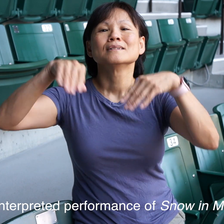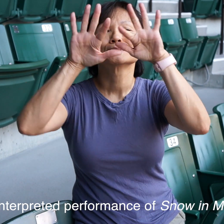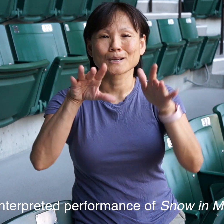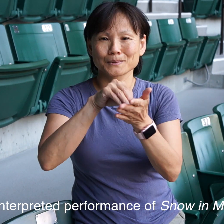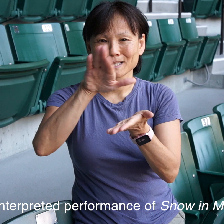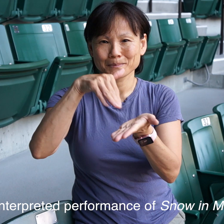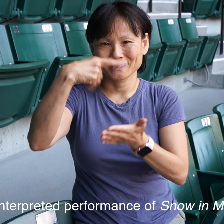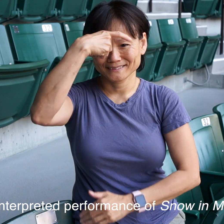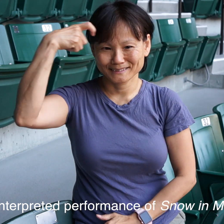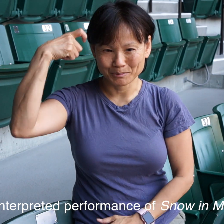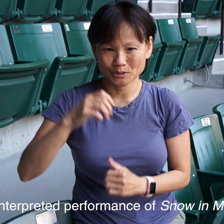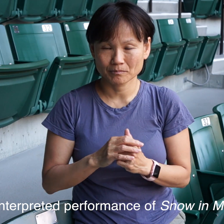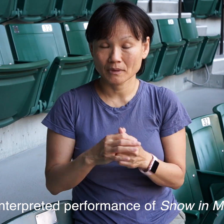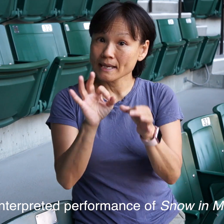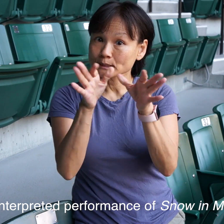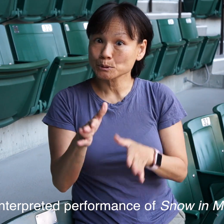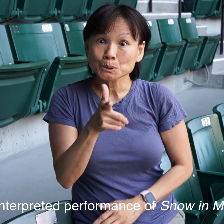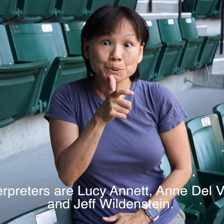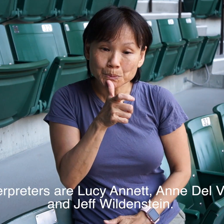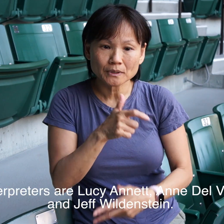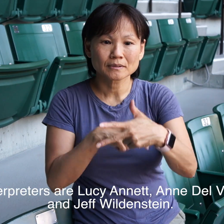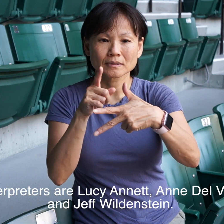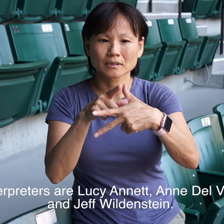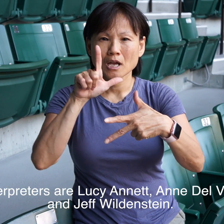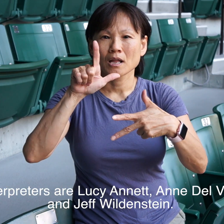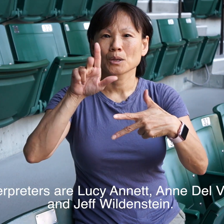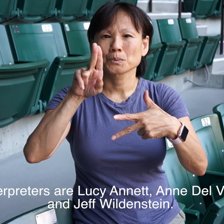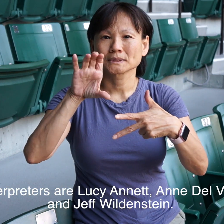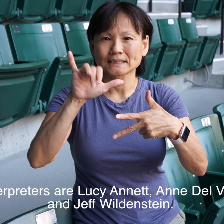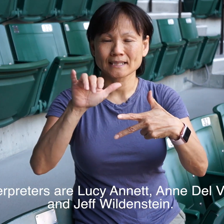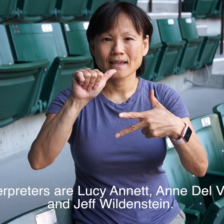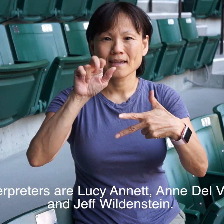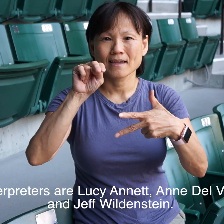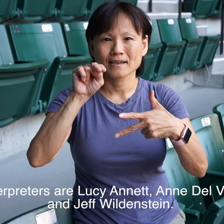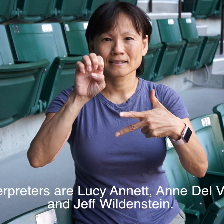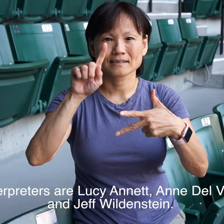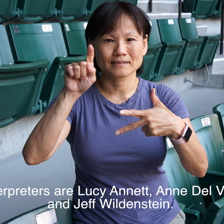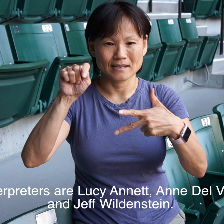performance of Snow in Midsummer. The interpreters are Lucy Annett,